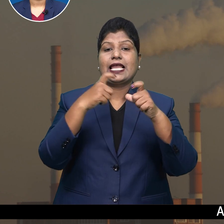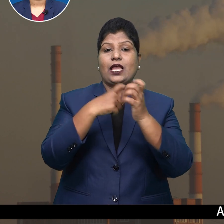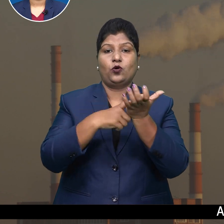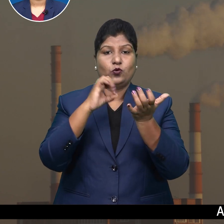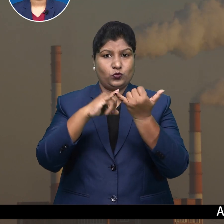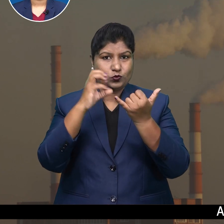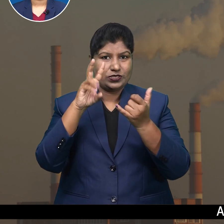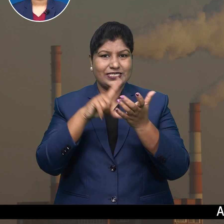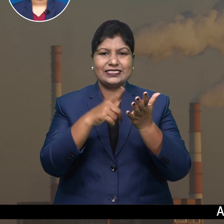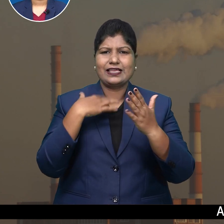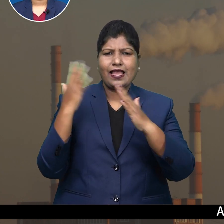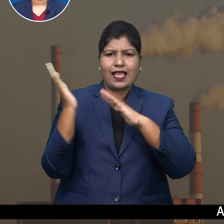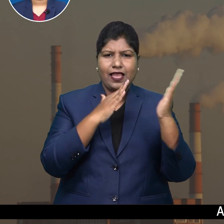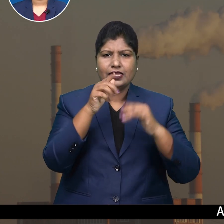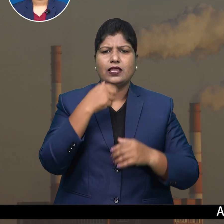aerosols,